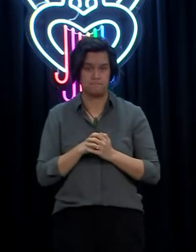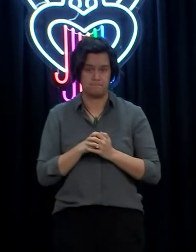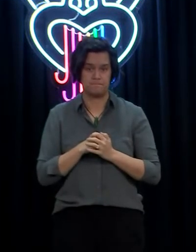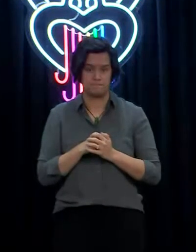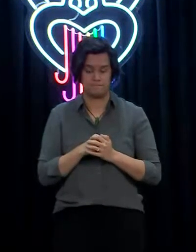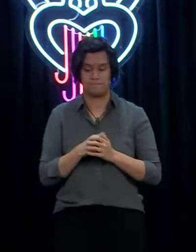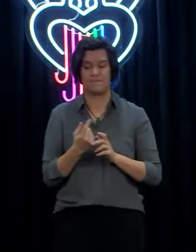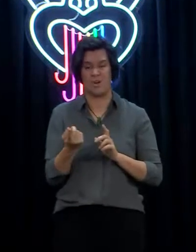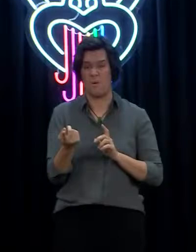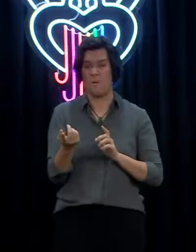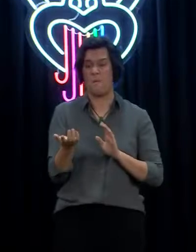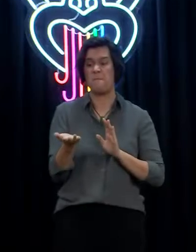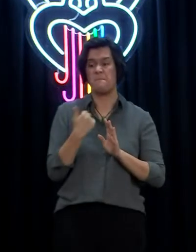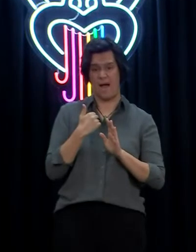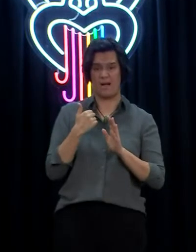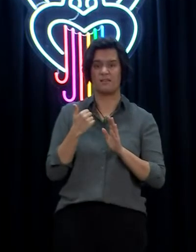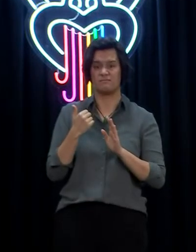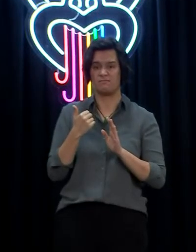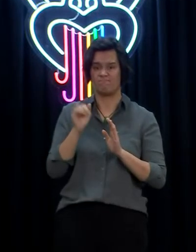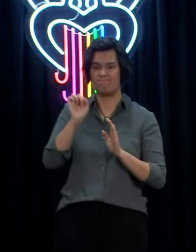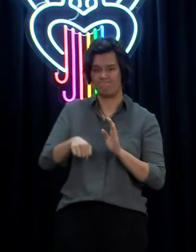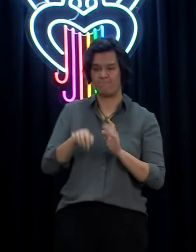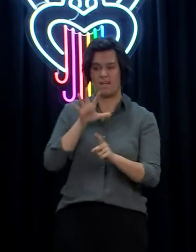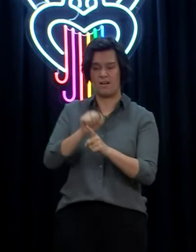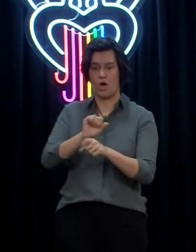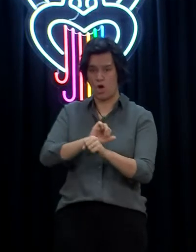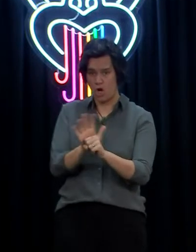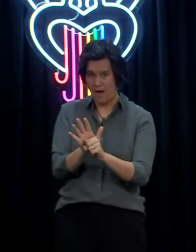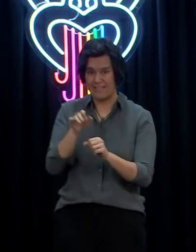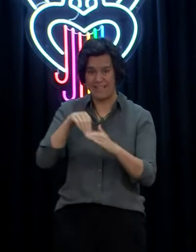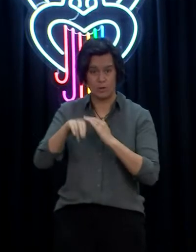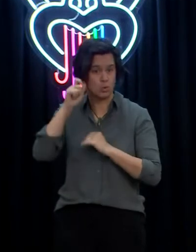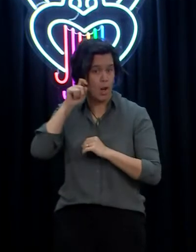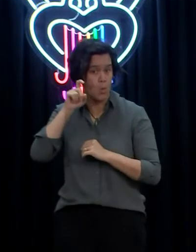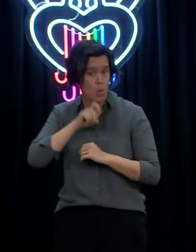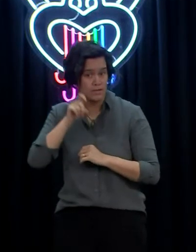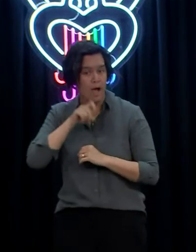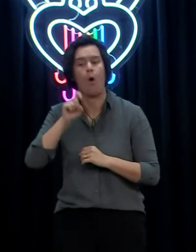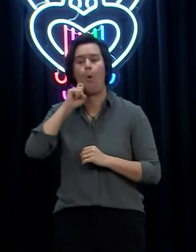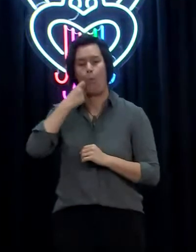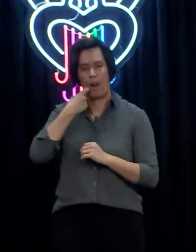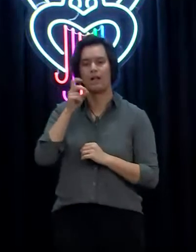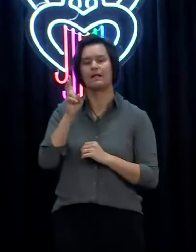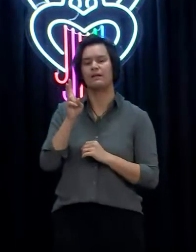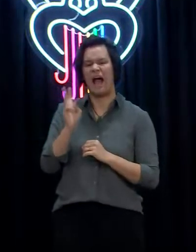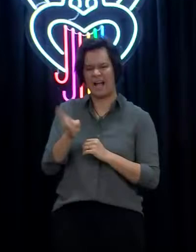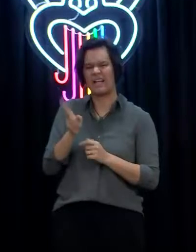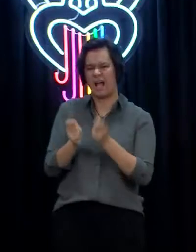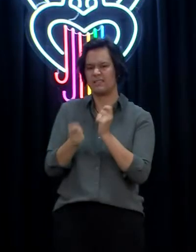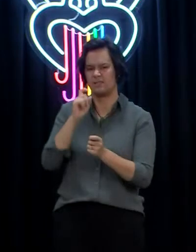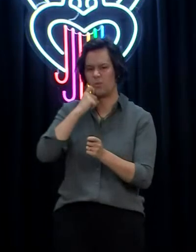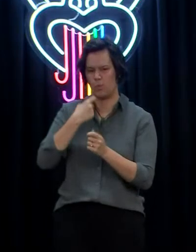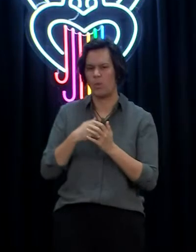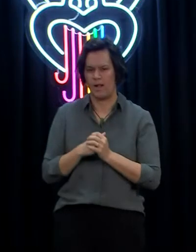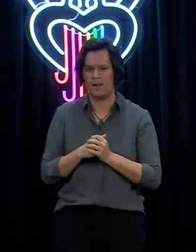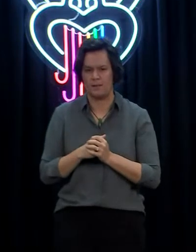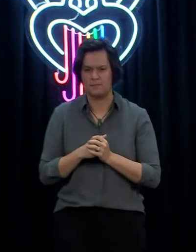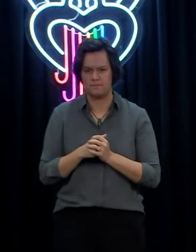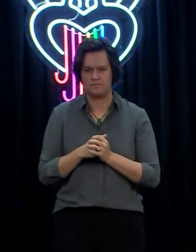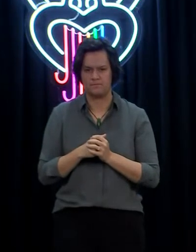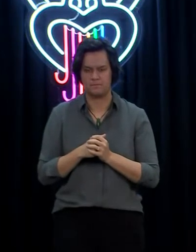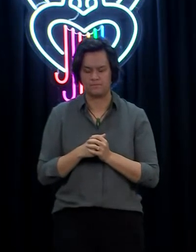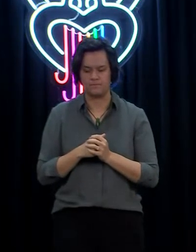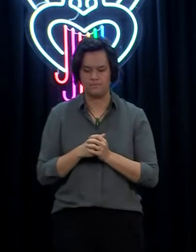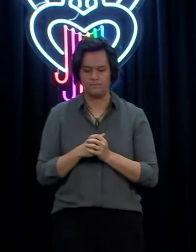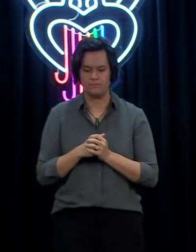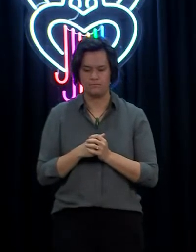the results of that in the coming days. With hundreds of recovered cases associated with this outbreak